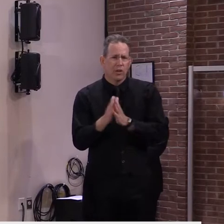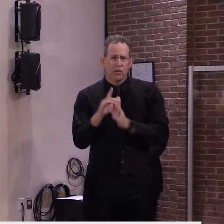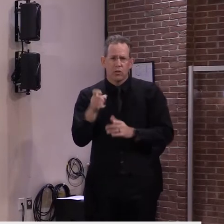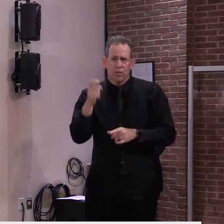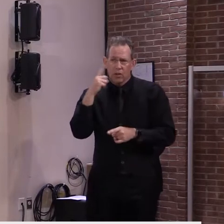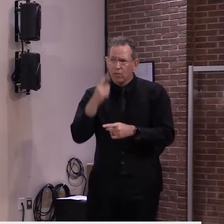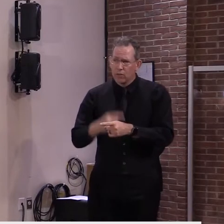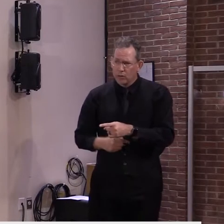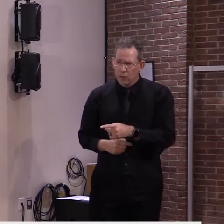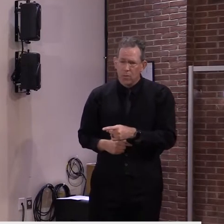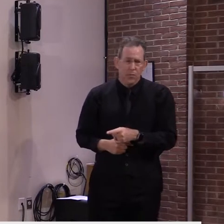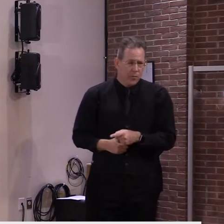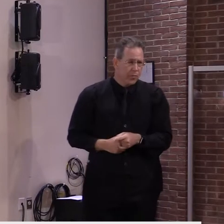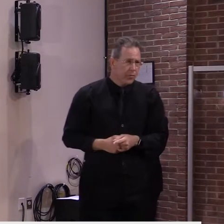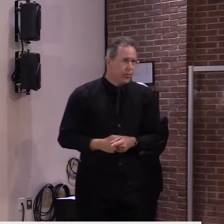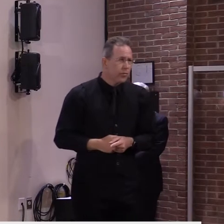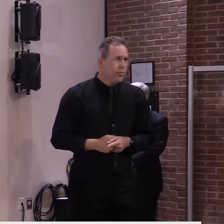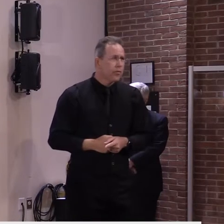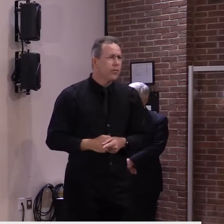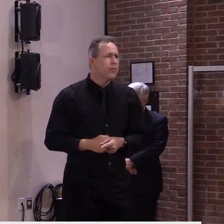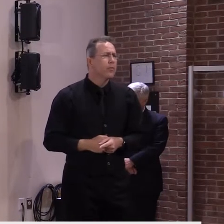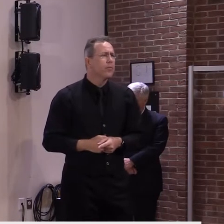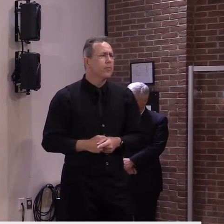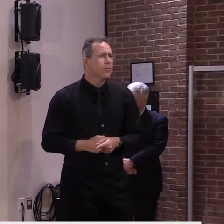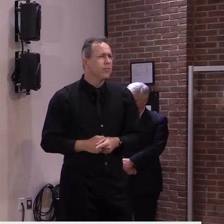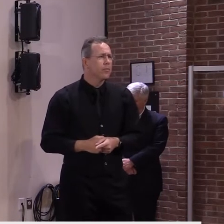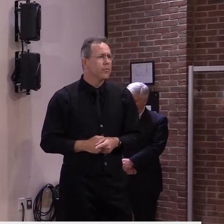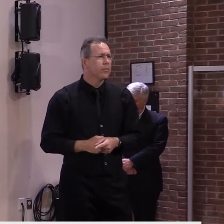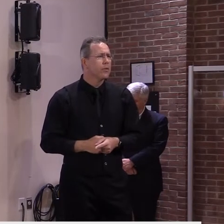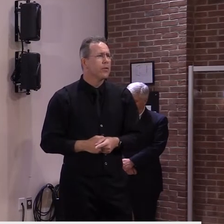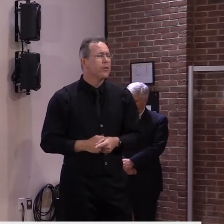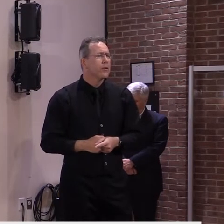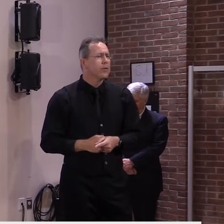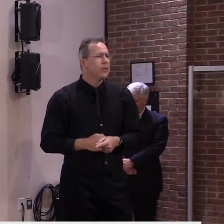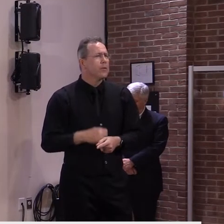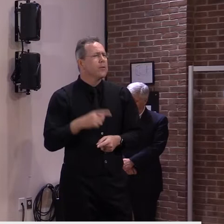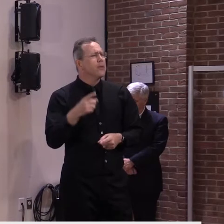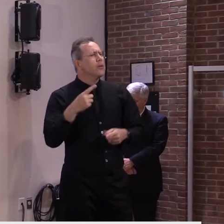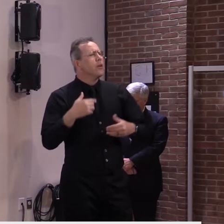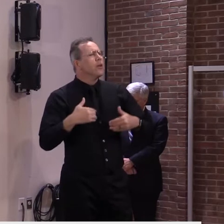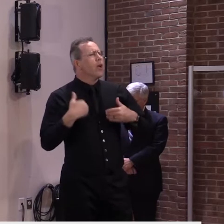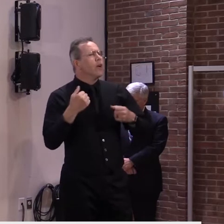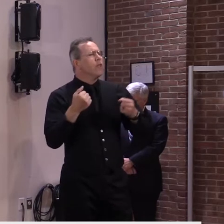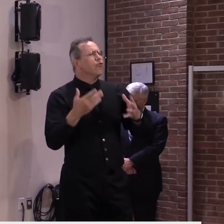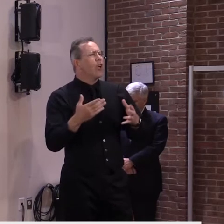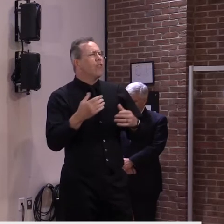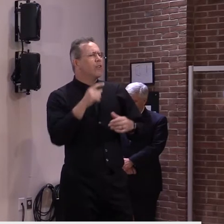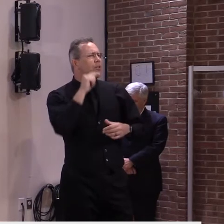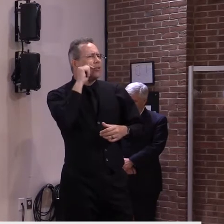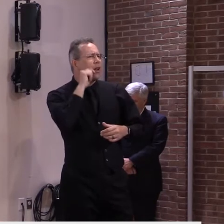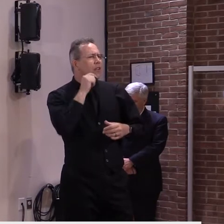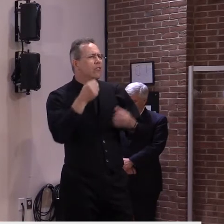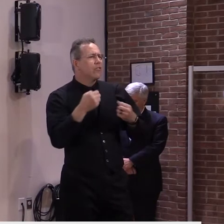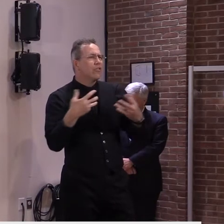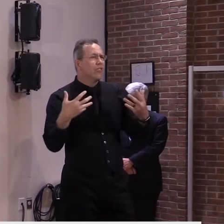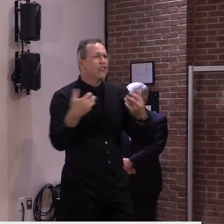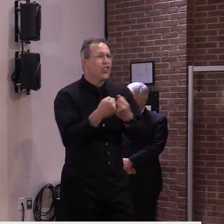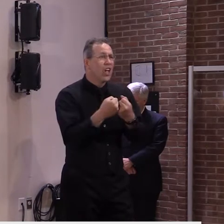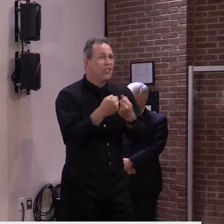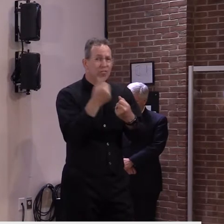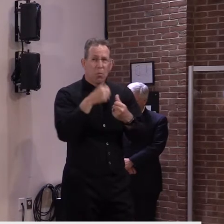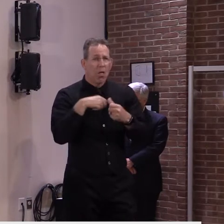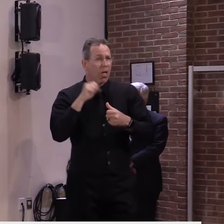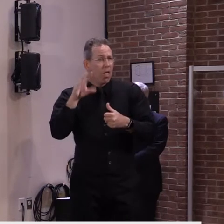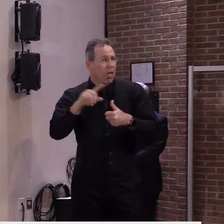in recent months. And state police still continue to hide the names of these teen drivers